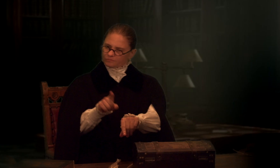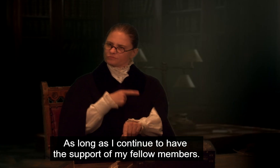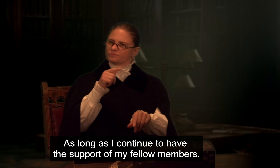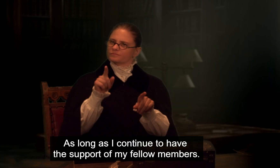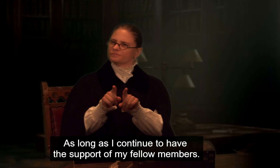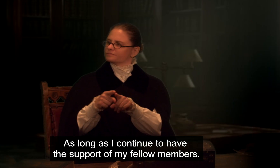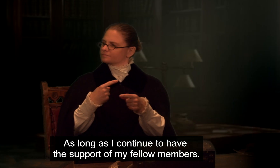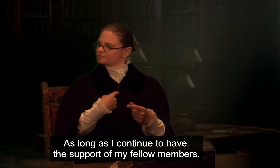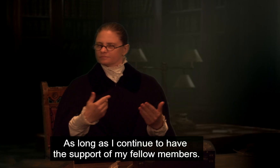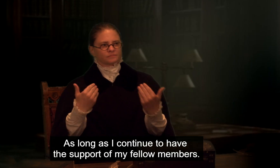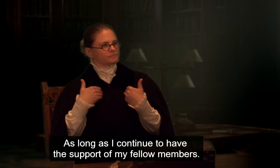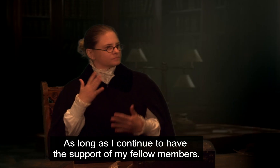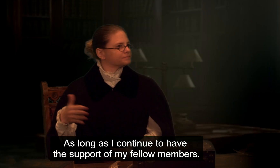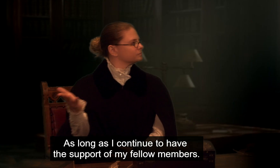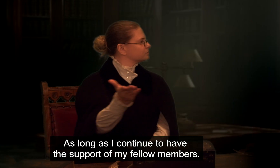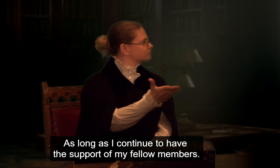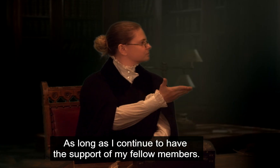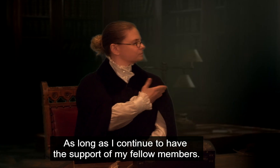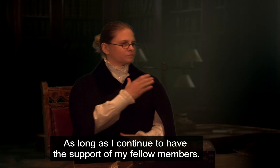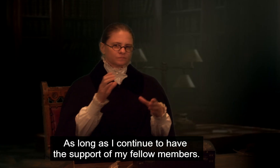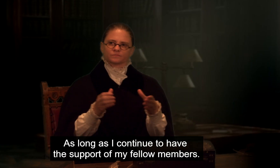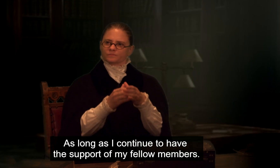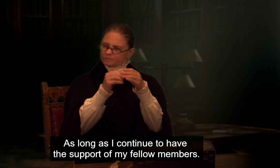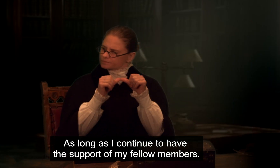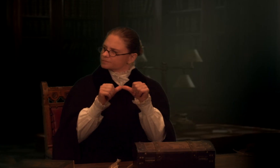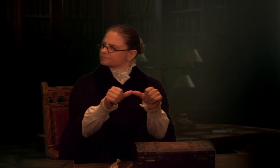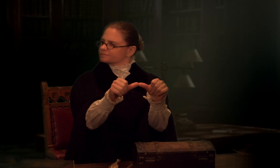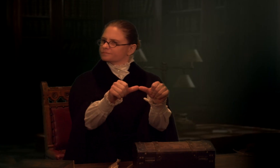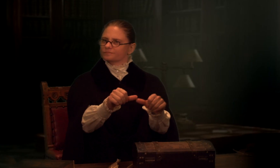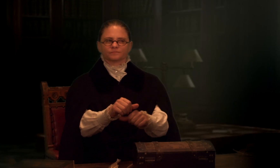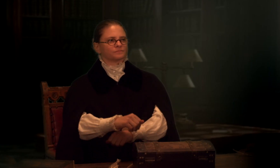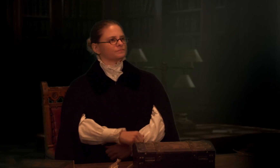As long as I continue to have the support of my fellow members.